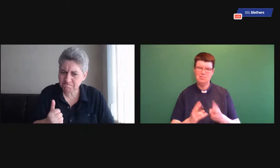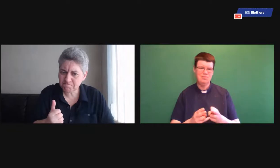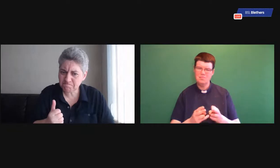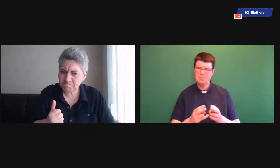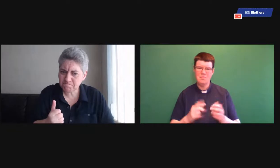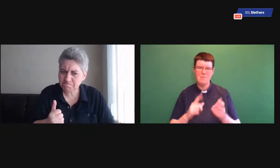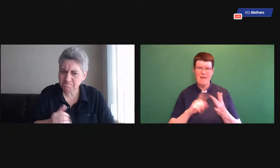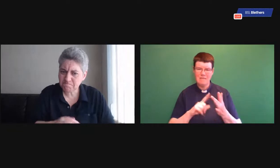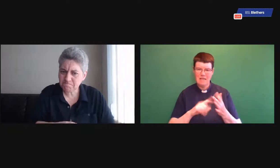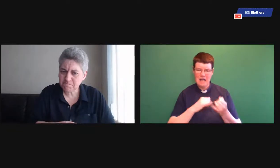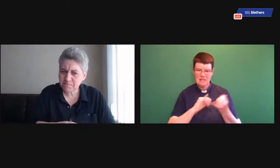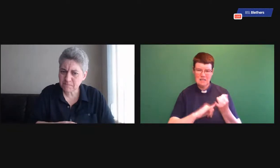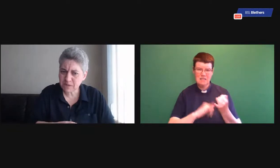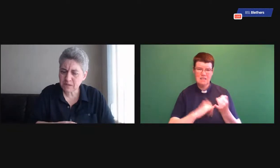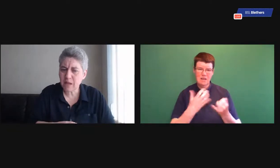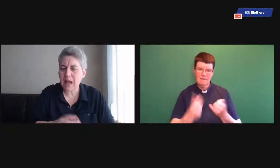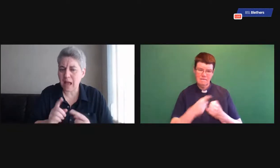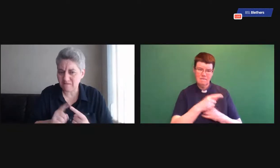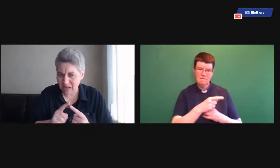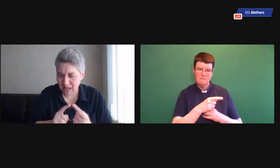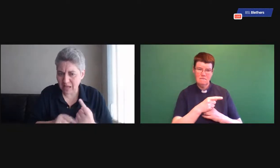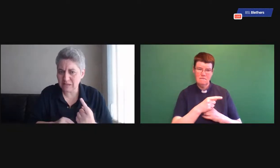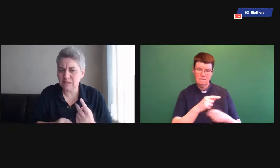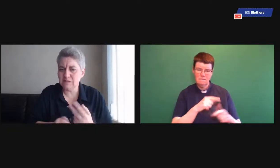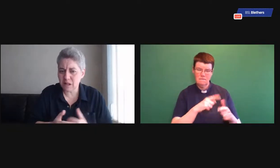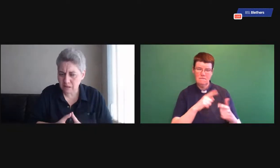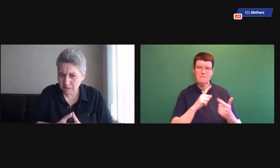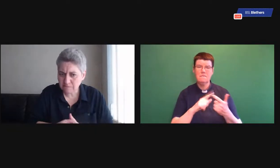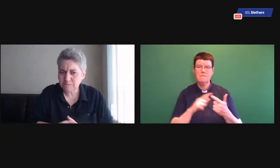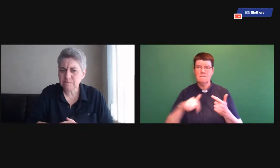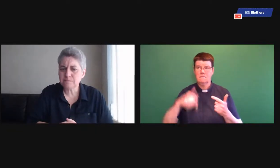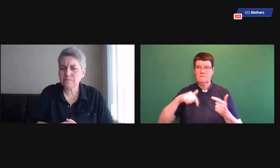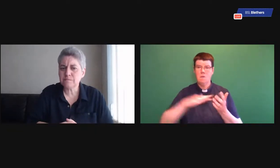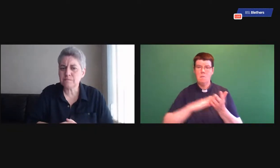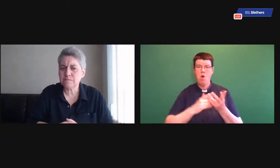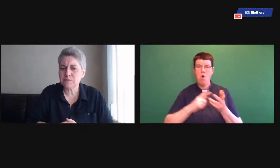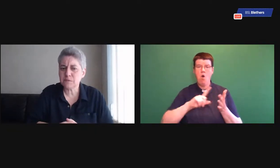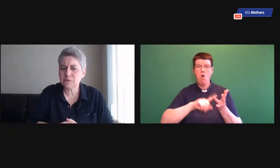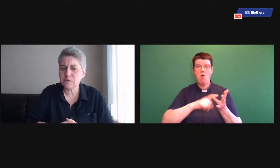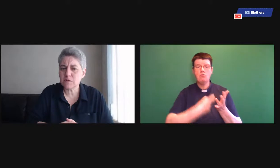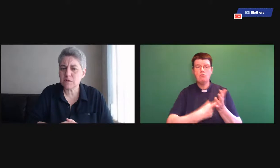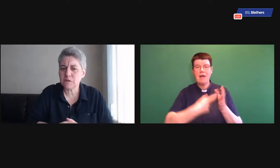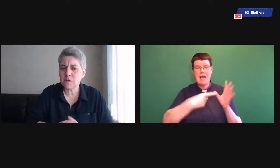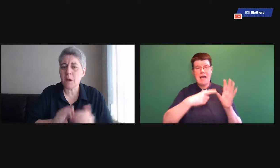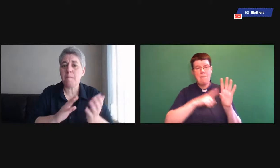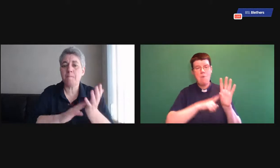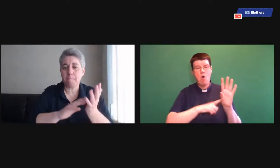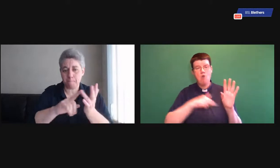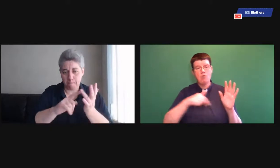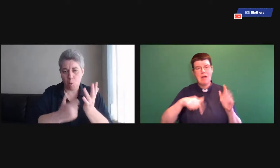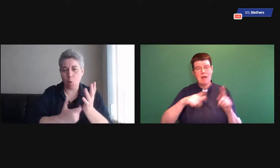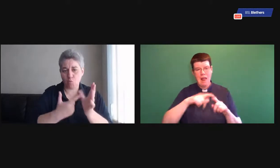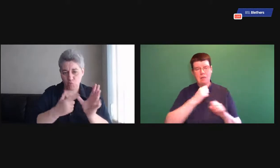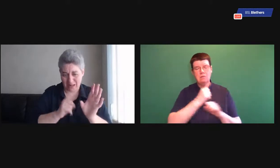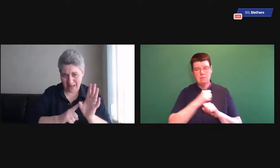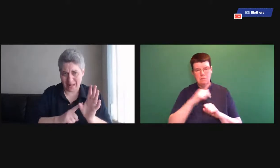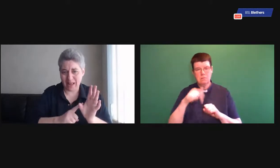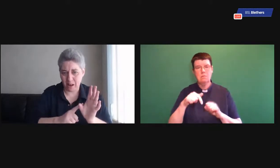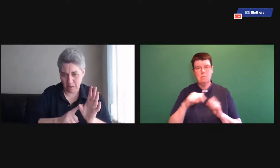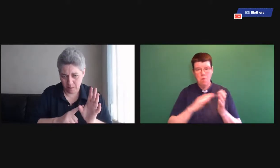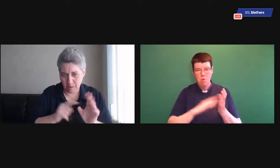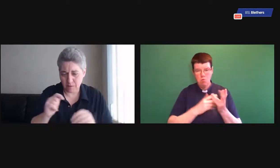there's not a lot of deaf clubs now. You're right, Avril. A lot of them have just disappeared.